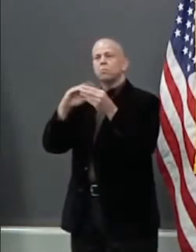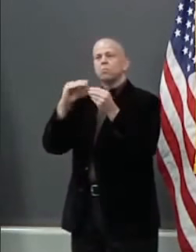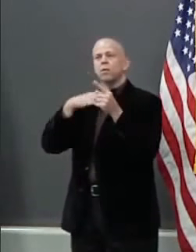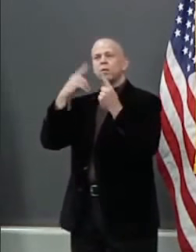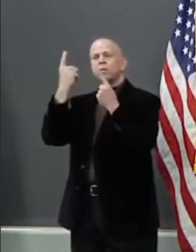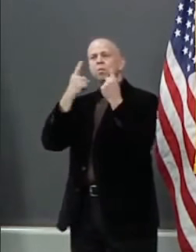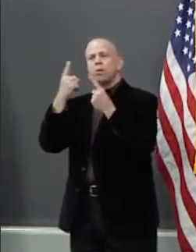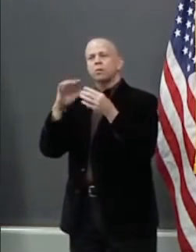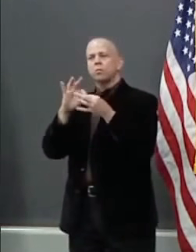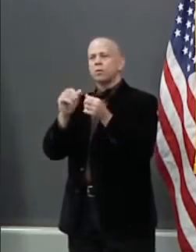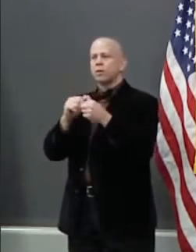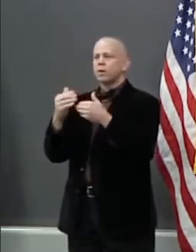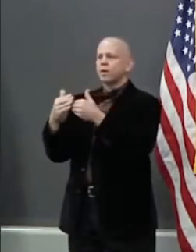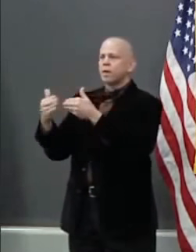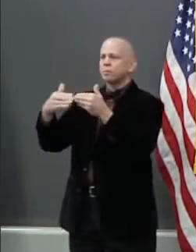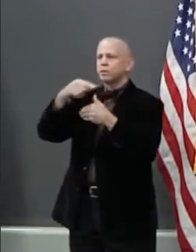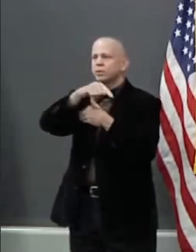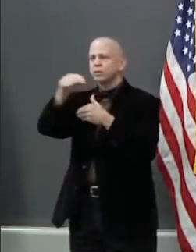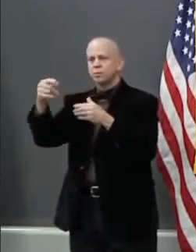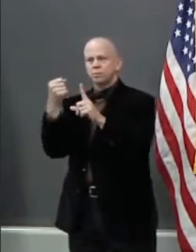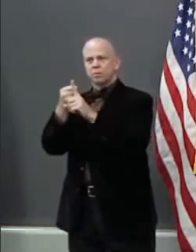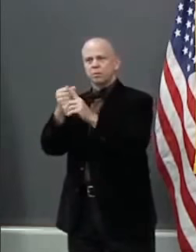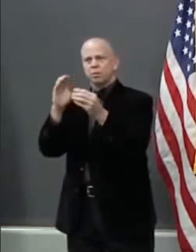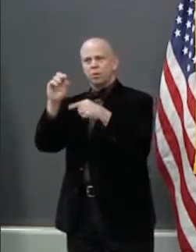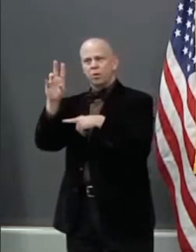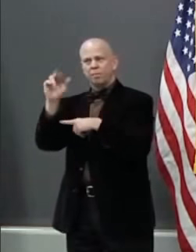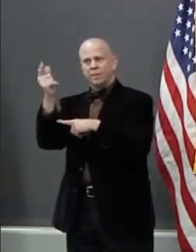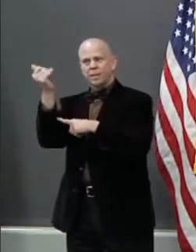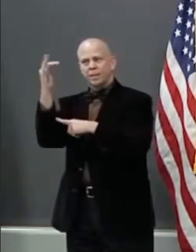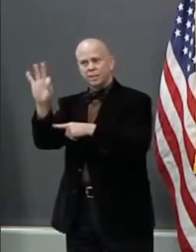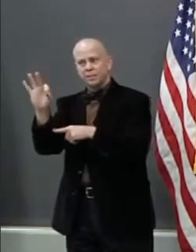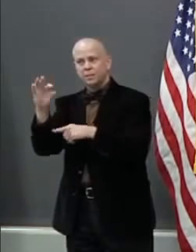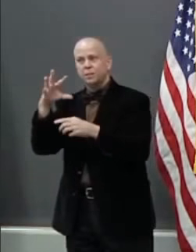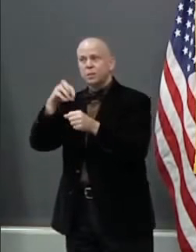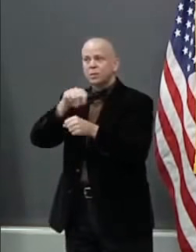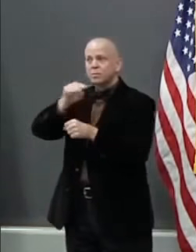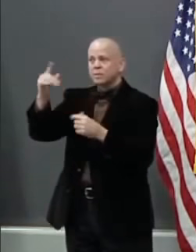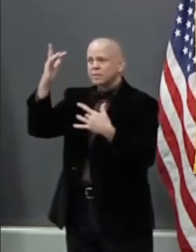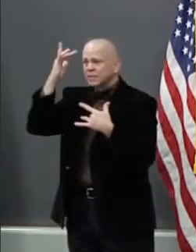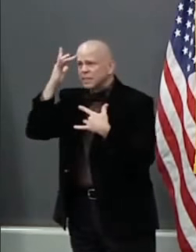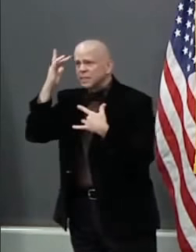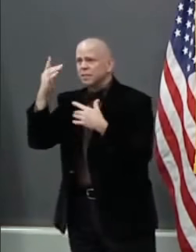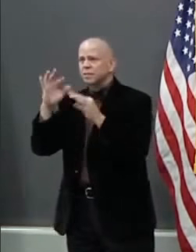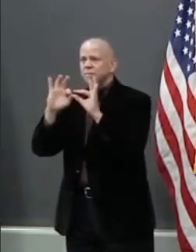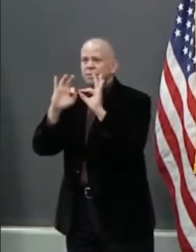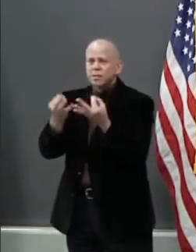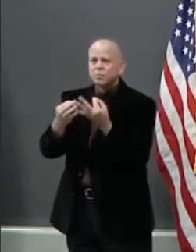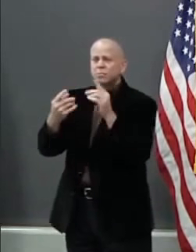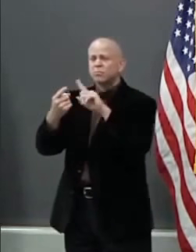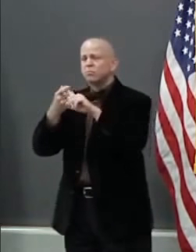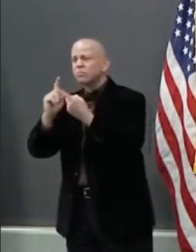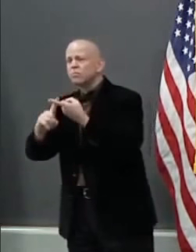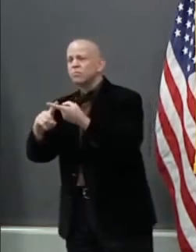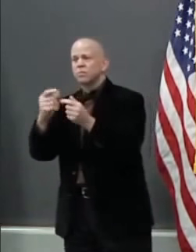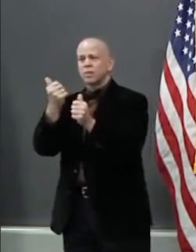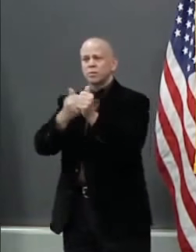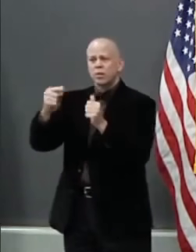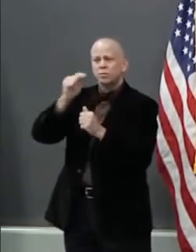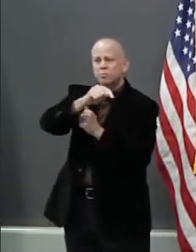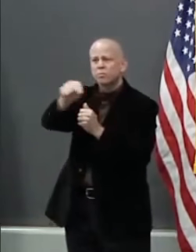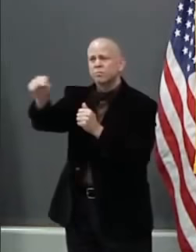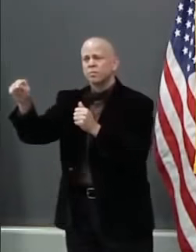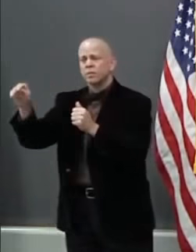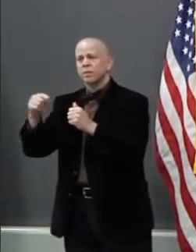by COVID-19. That includes those who are sick, as well as their families, friends, and loved ones. Even